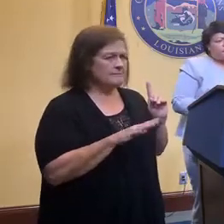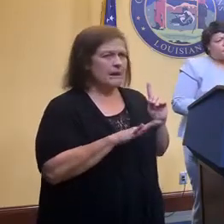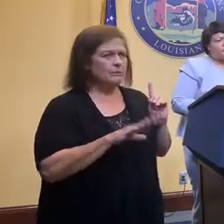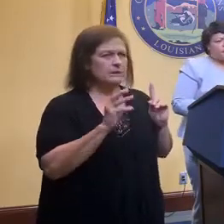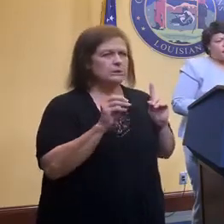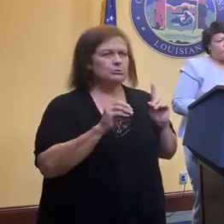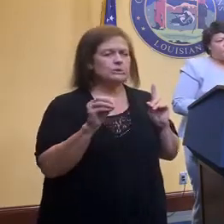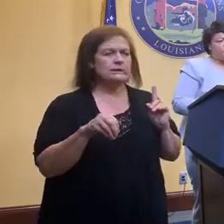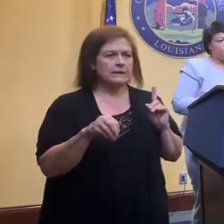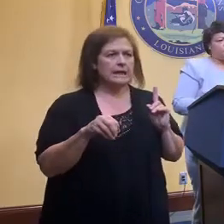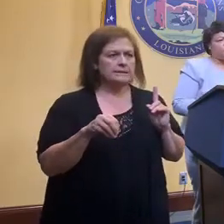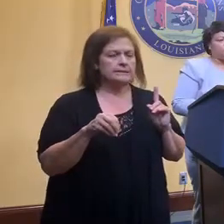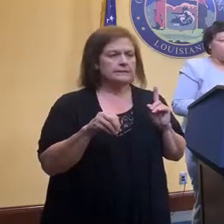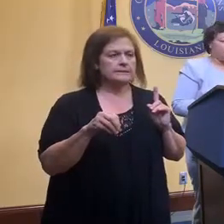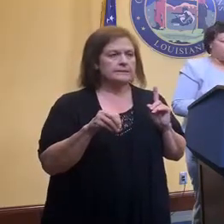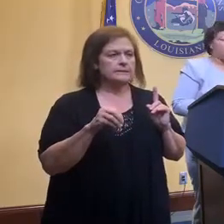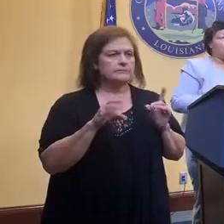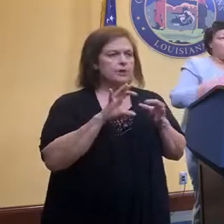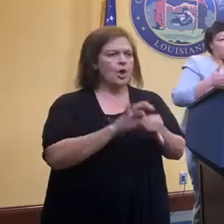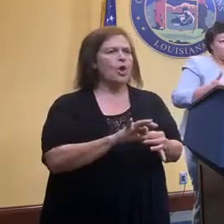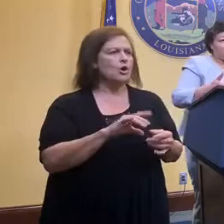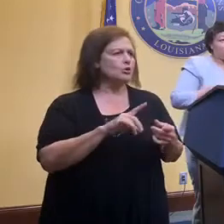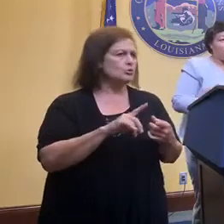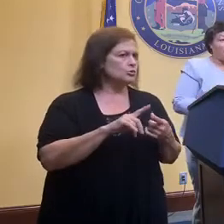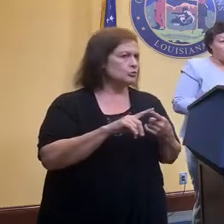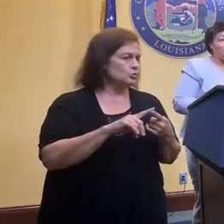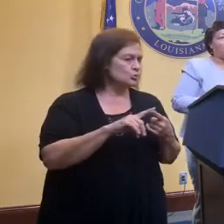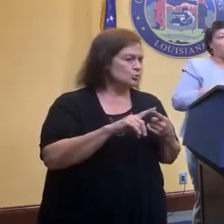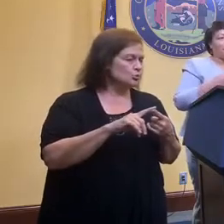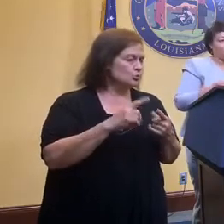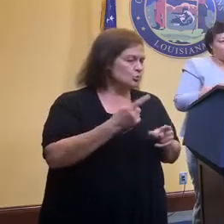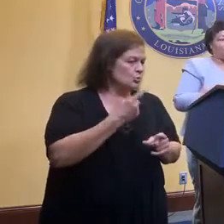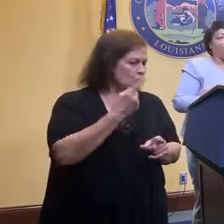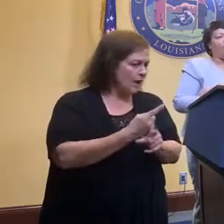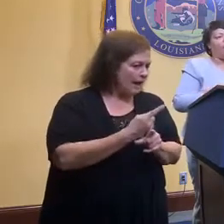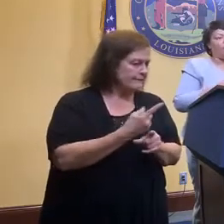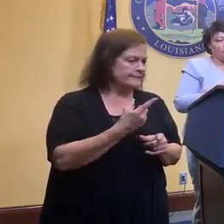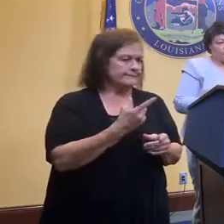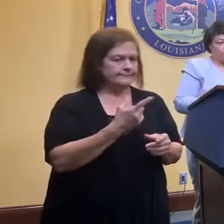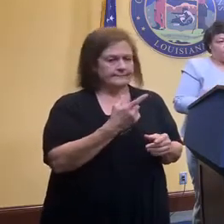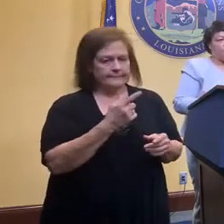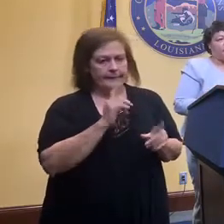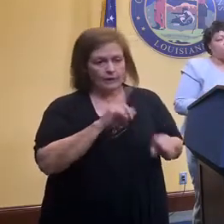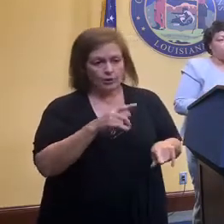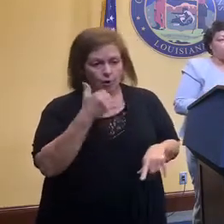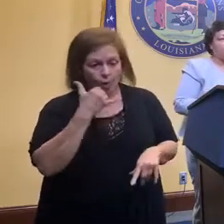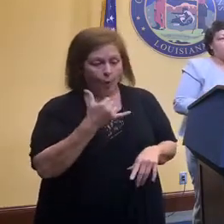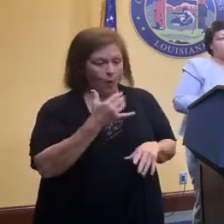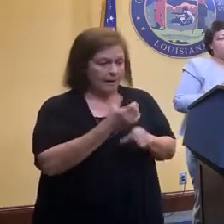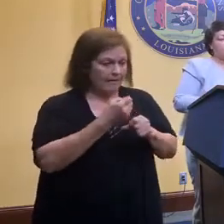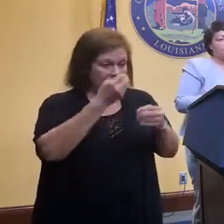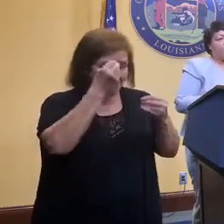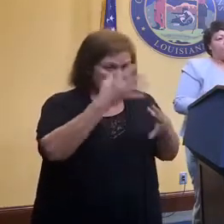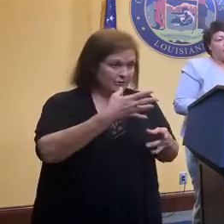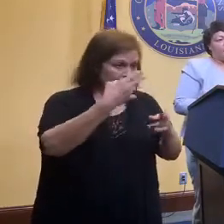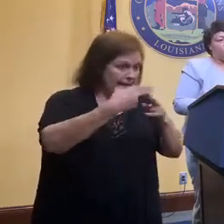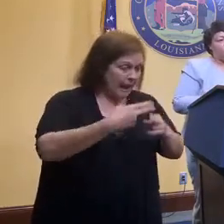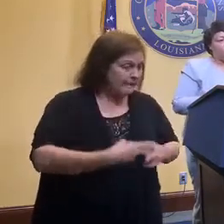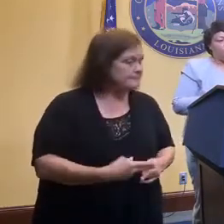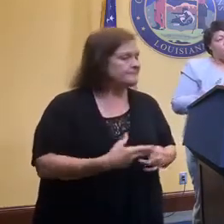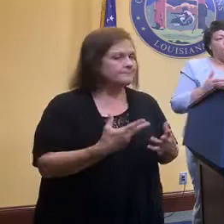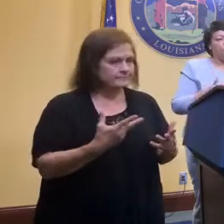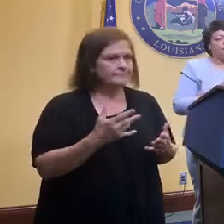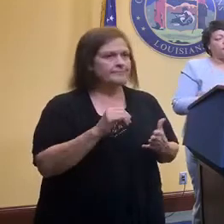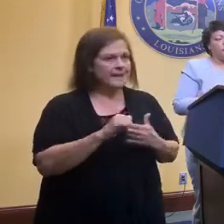About 60% in regards to in a positive direction, meaning answering the call, getting the information, and that's how we're able